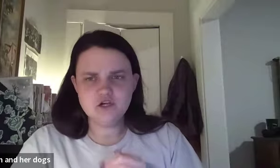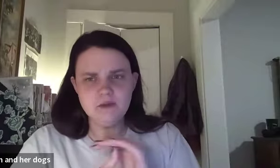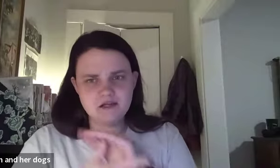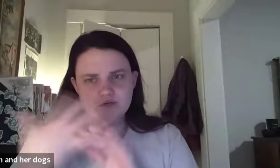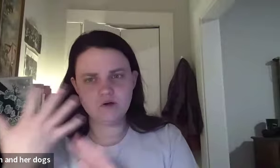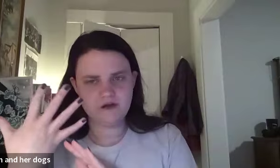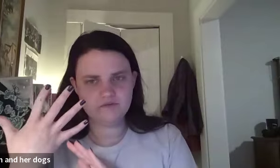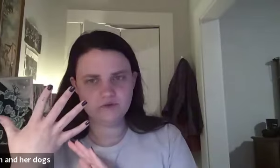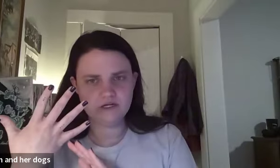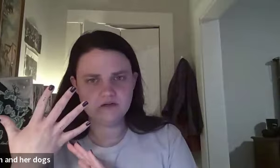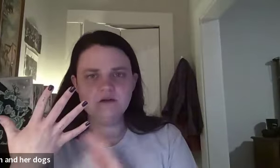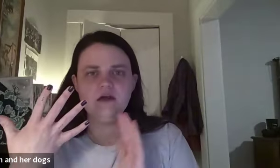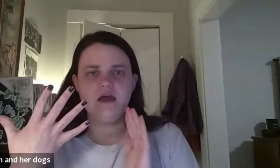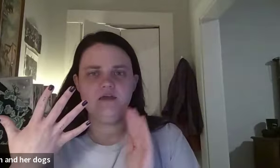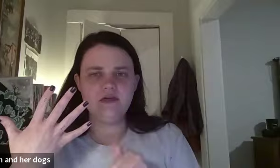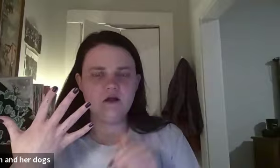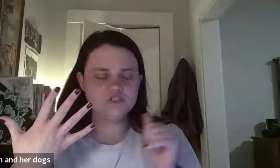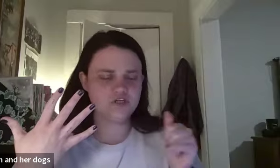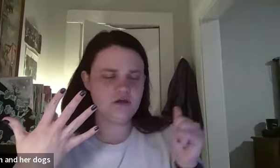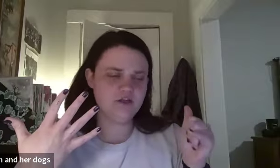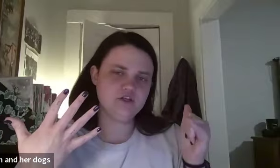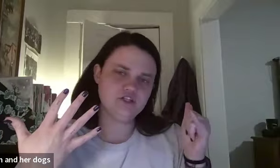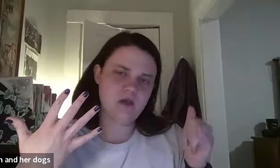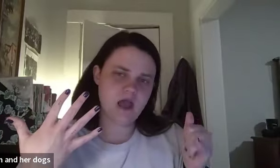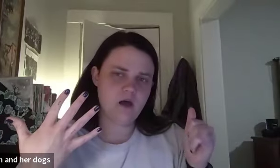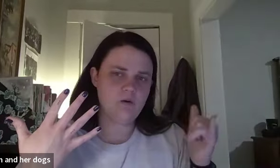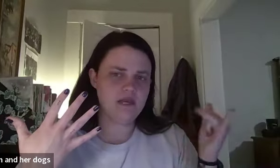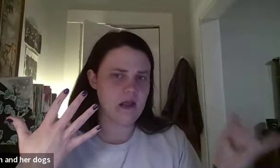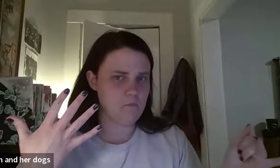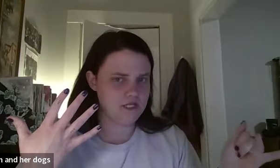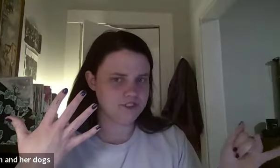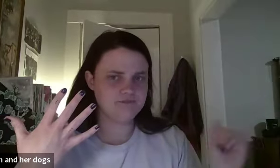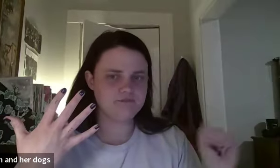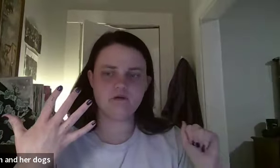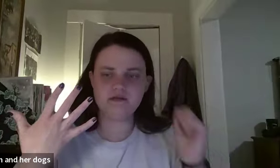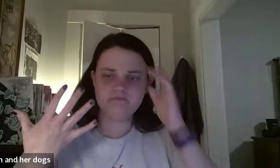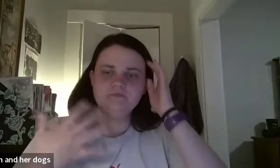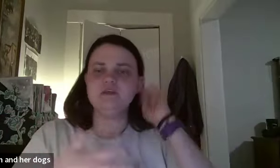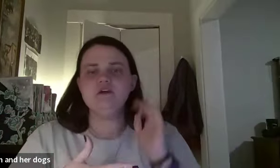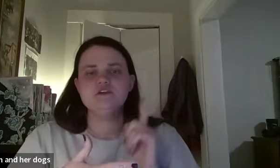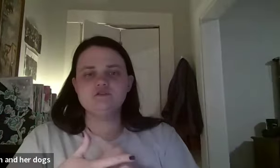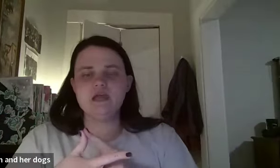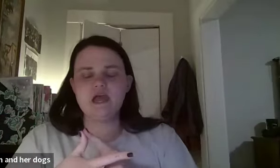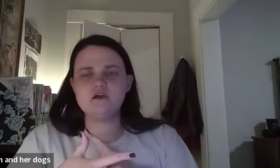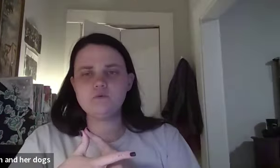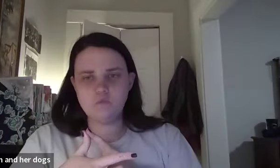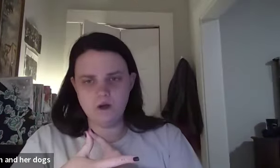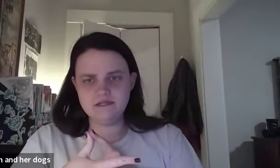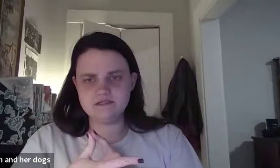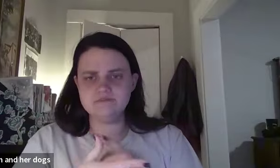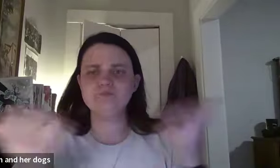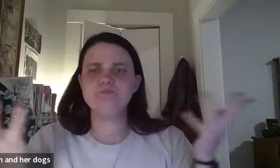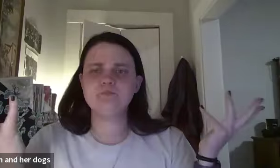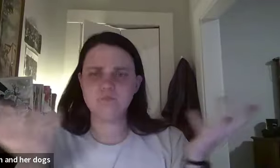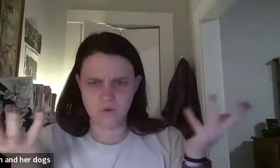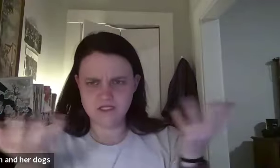go back and do our five real quick. And then I'll show you how you can do how and how much. All right. So we had our